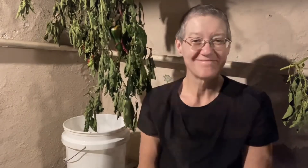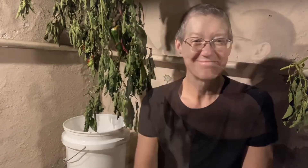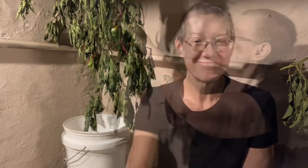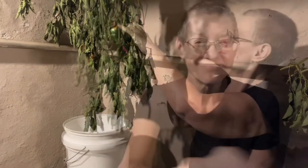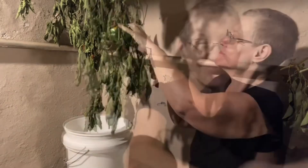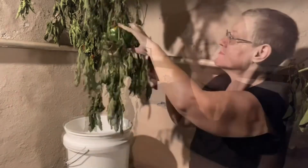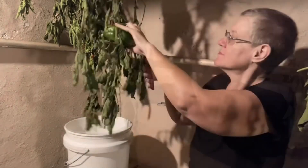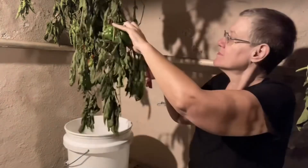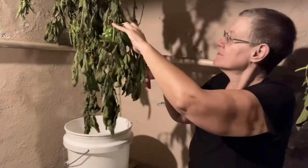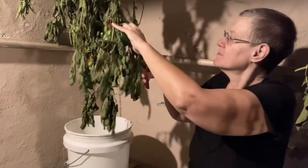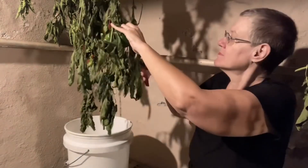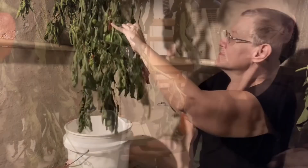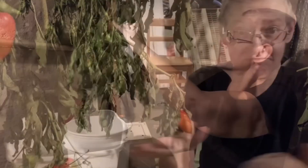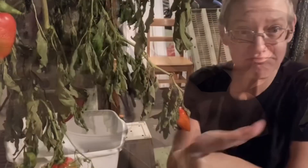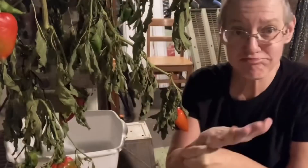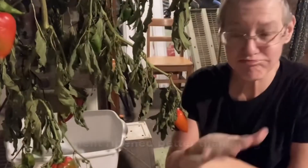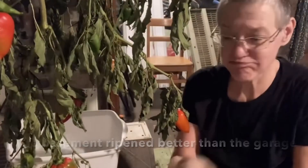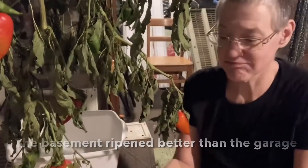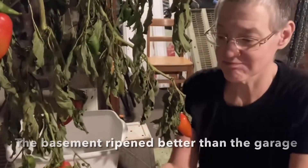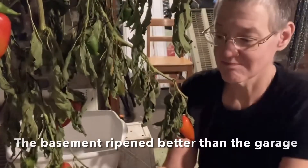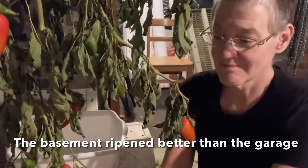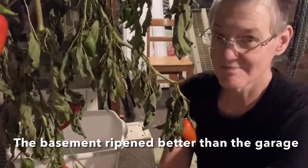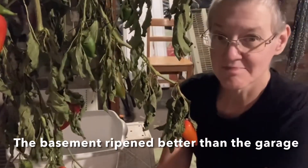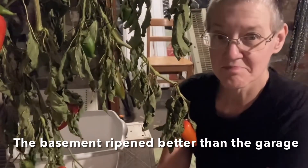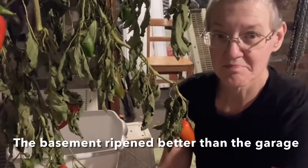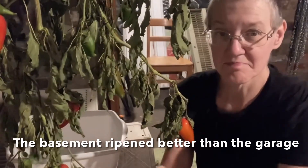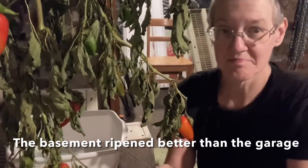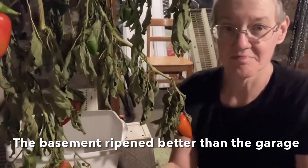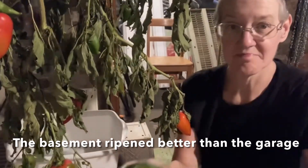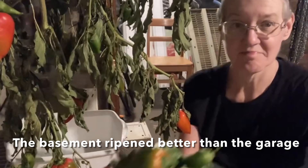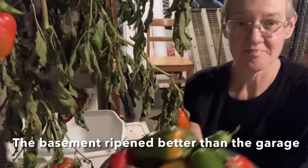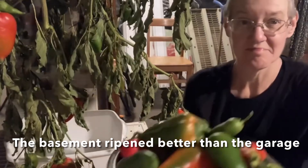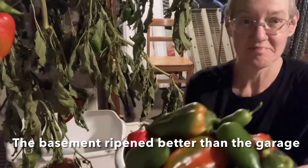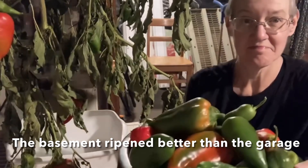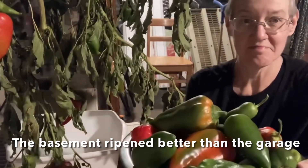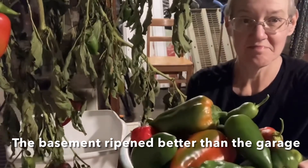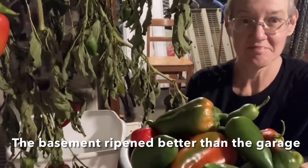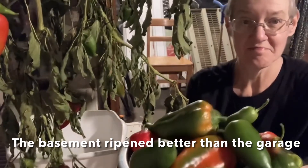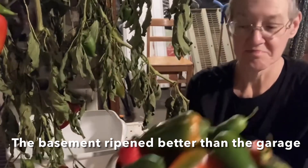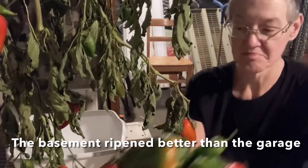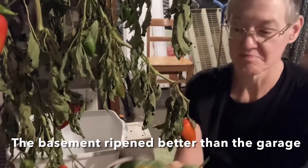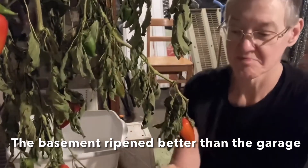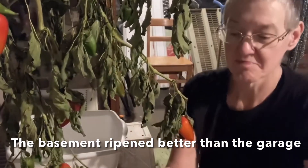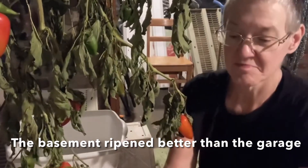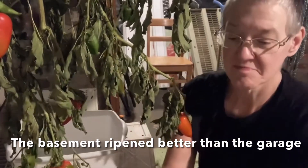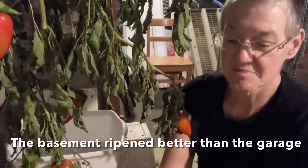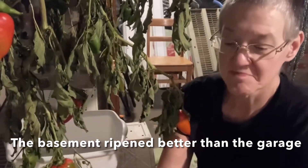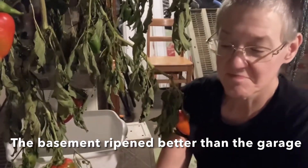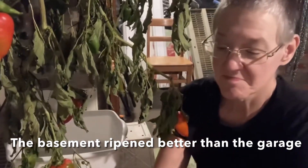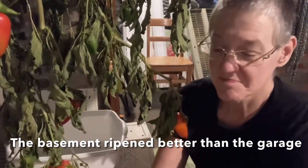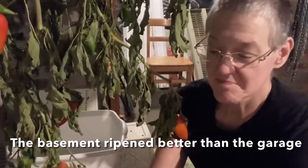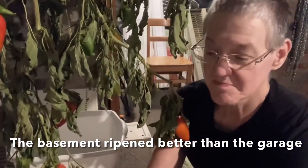hanging our pepper plants. There he is. Wow, the bowl's already full.